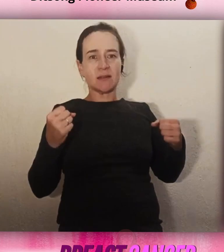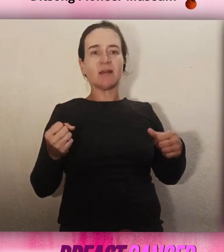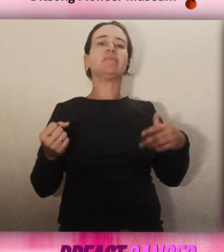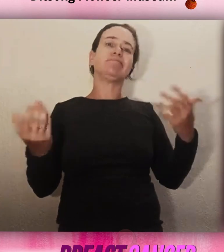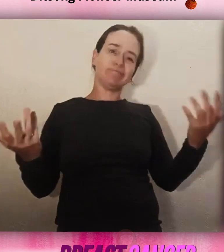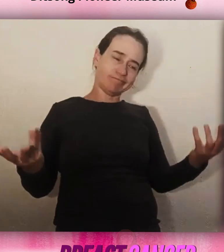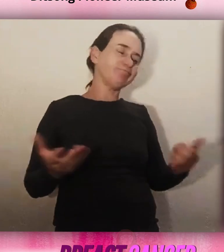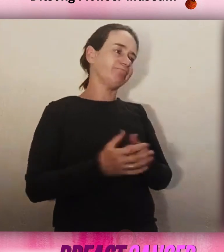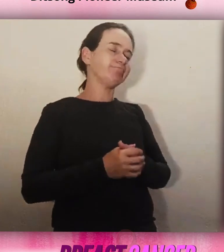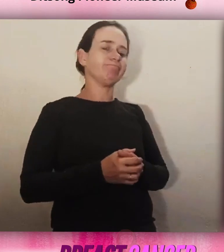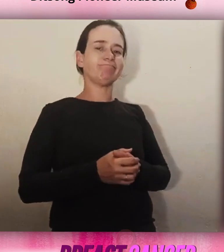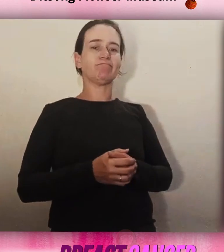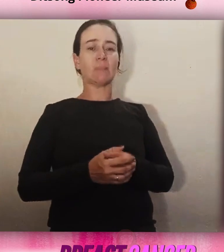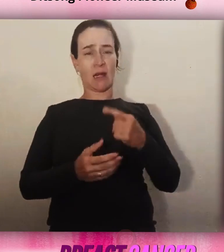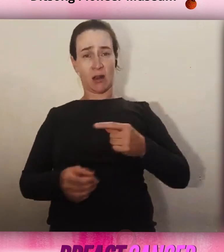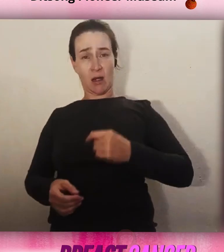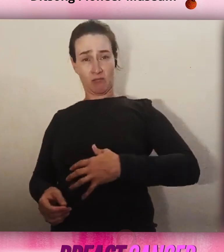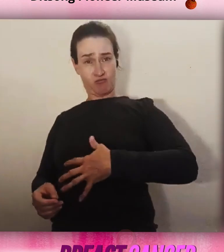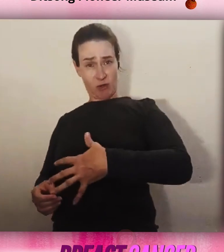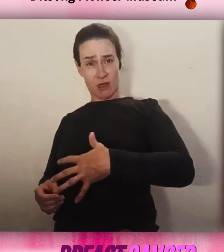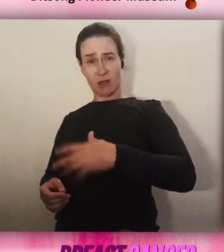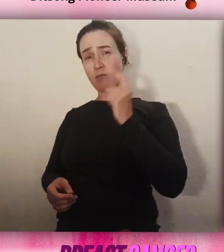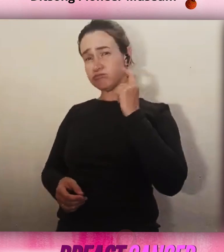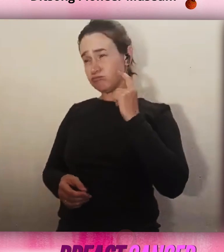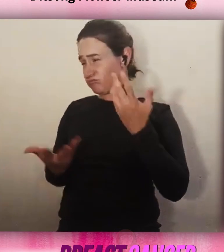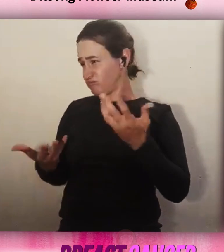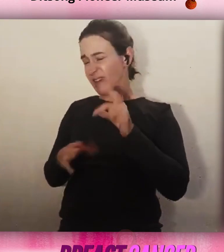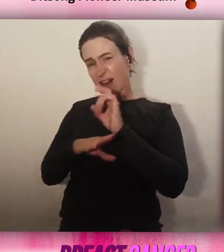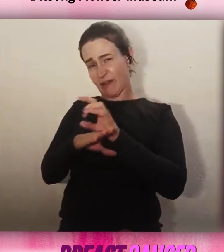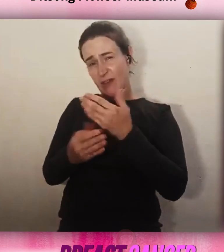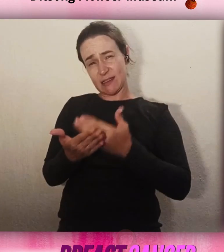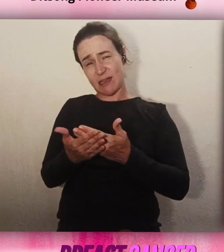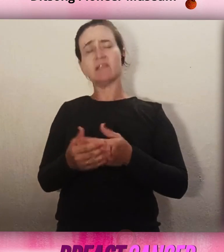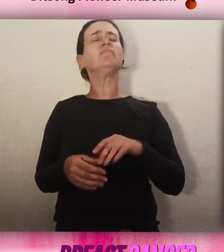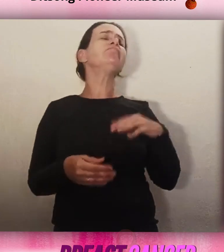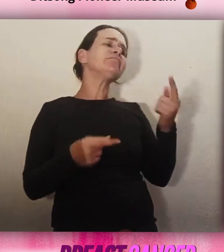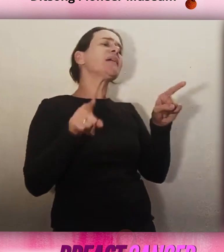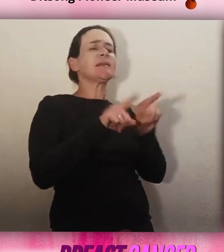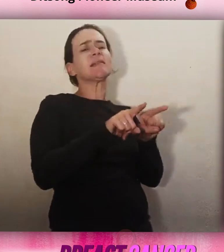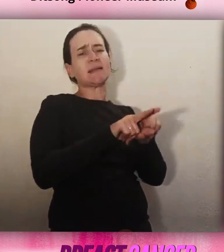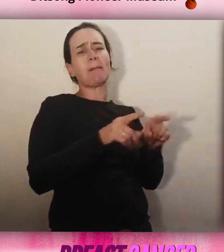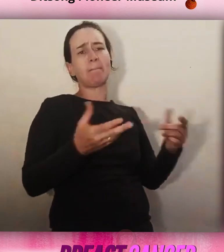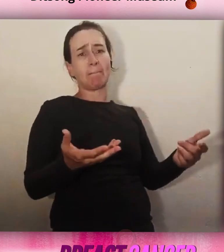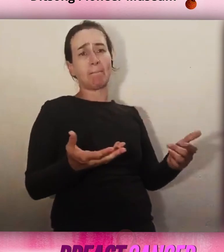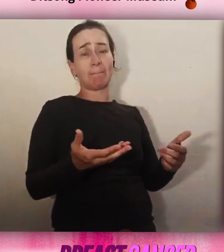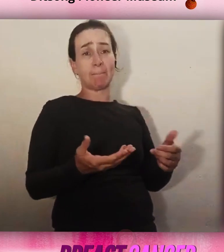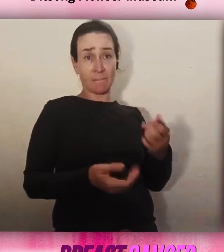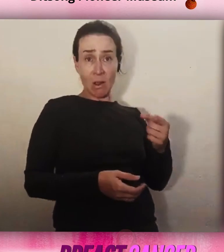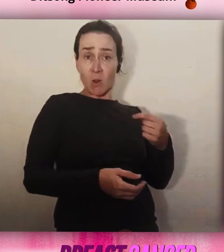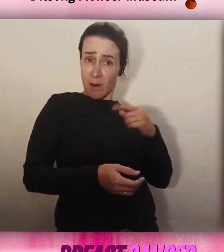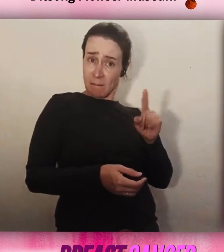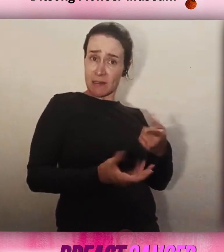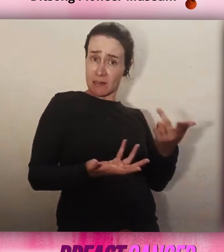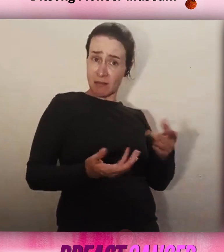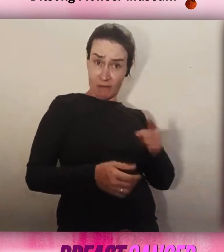all scared and For nothing, possibly. yes. And with pregnancy, what would the advice be then? Also just the same.